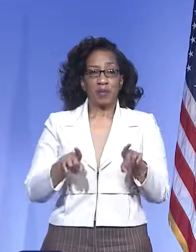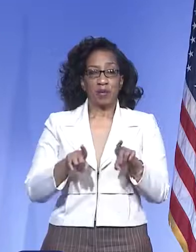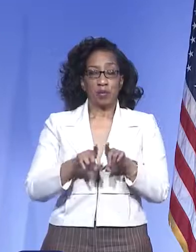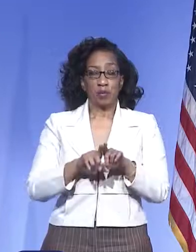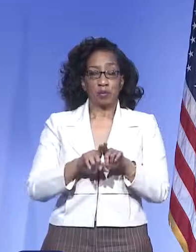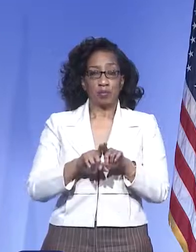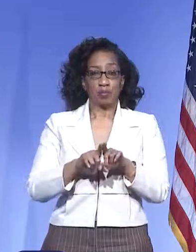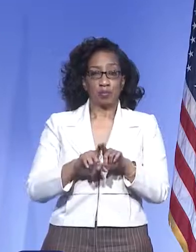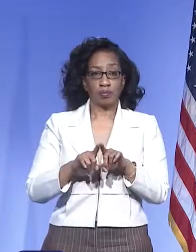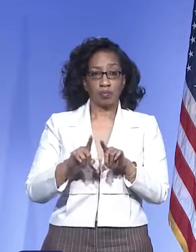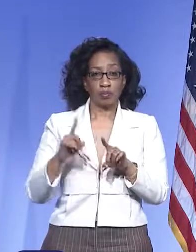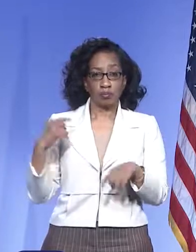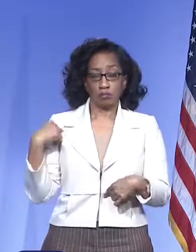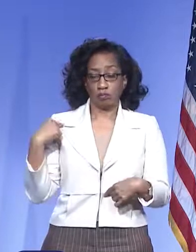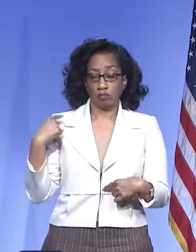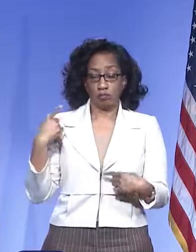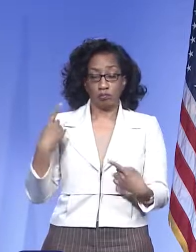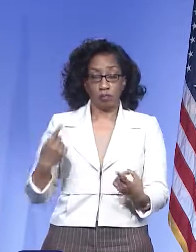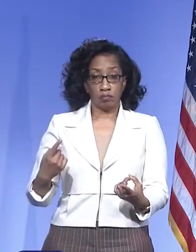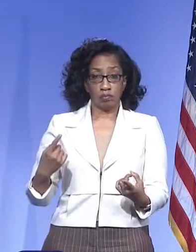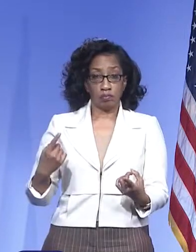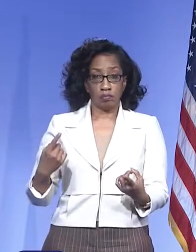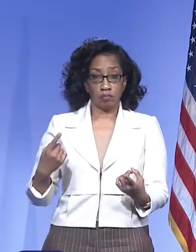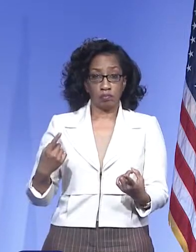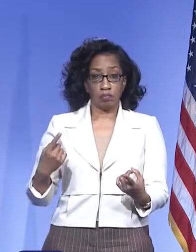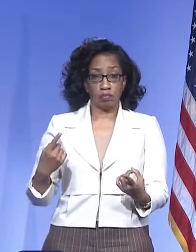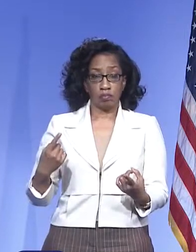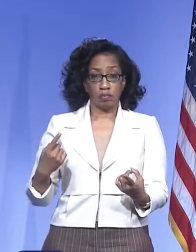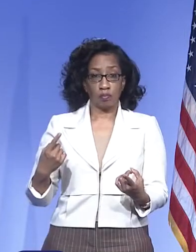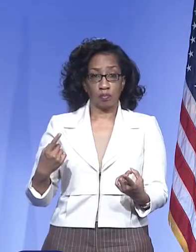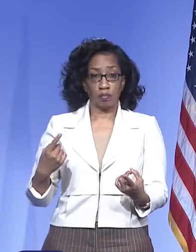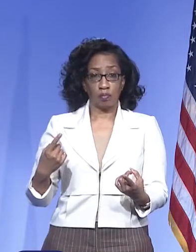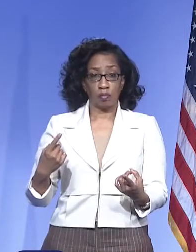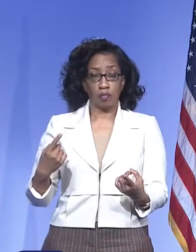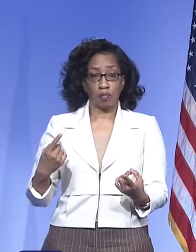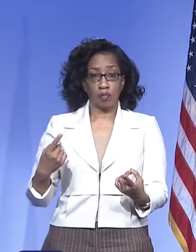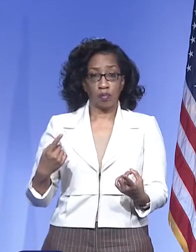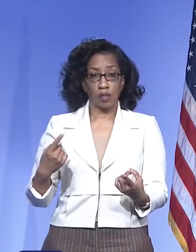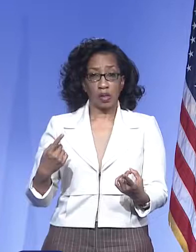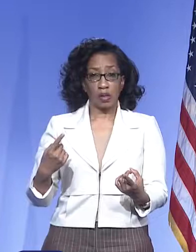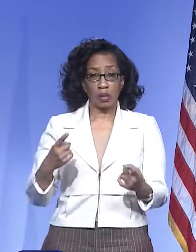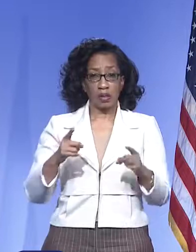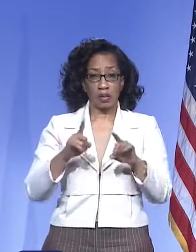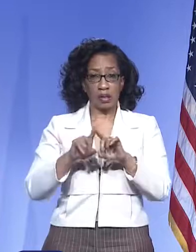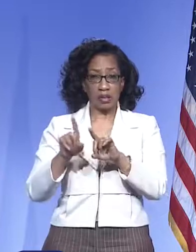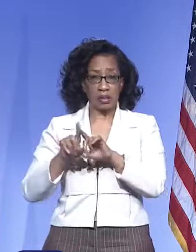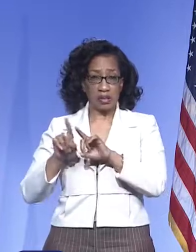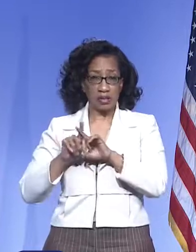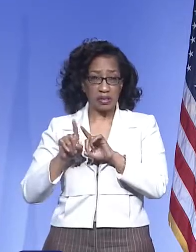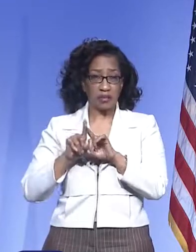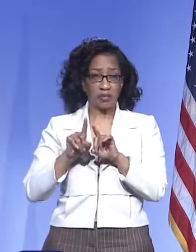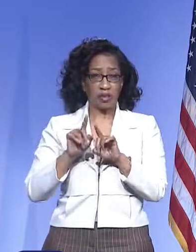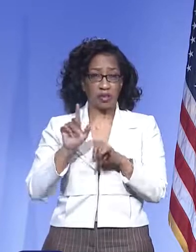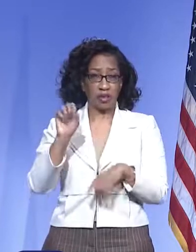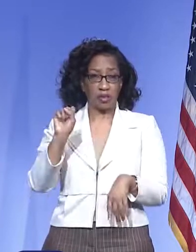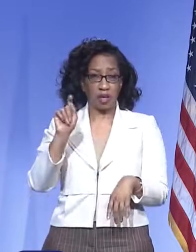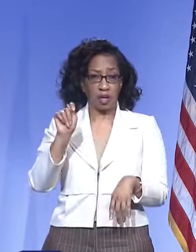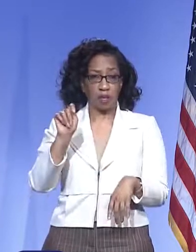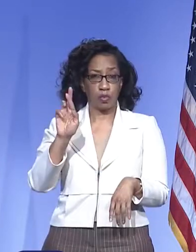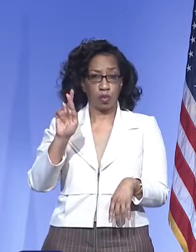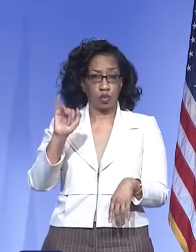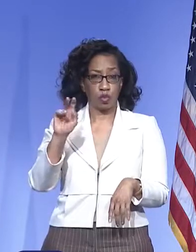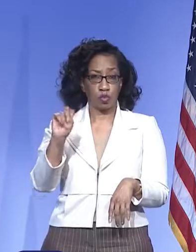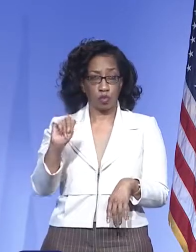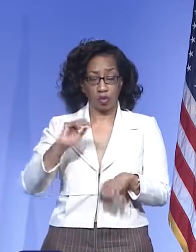able to document that variant strains of COVID are spreading in the community. We